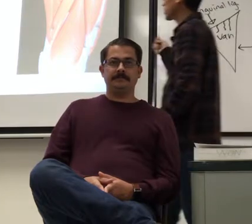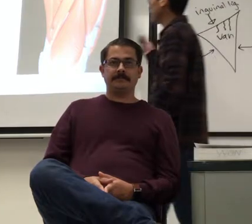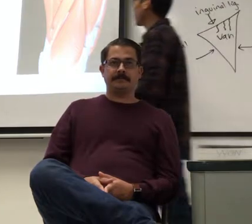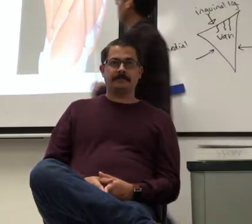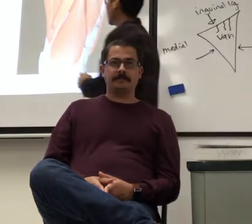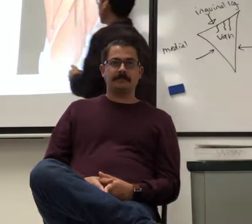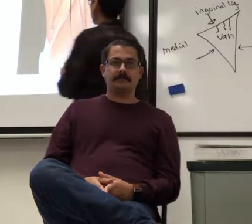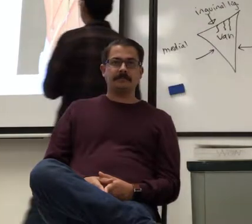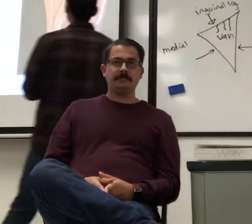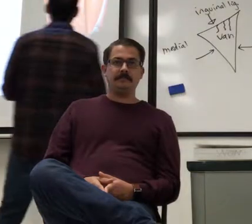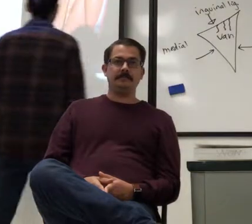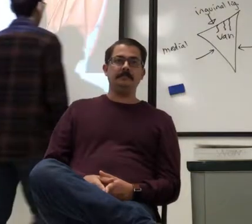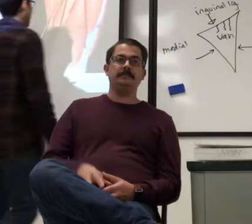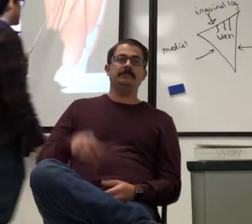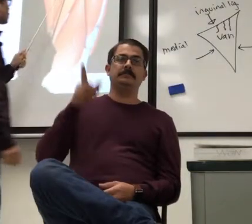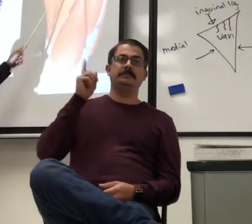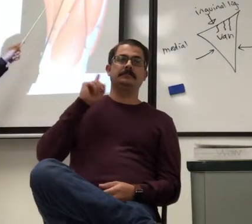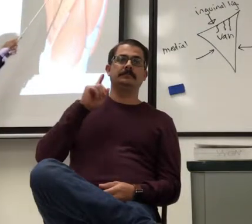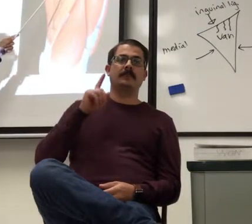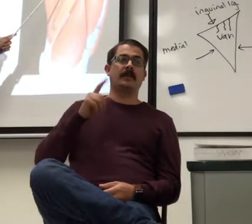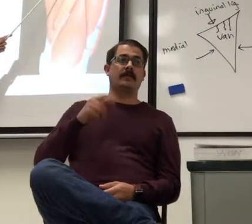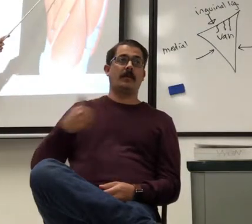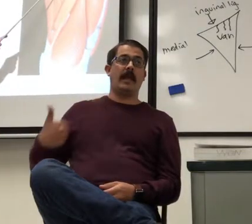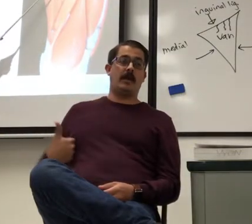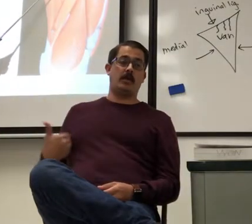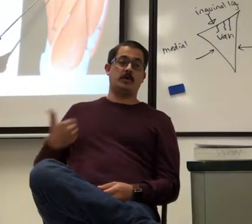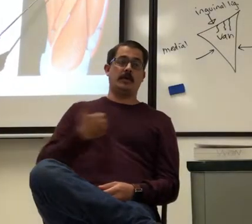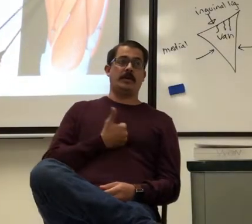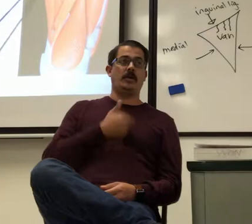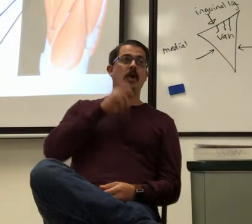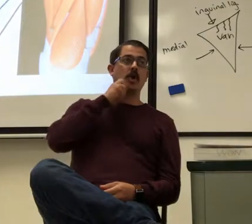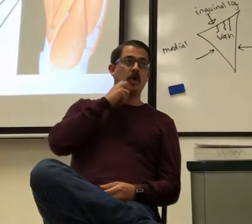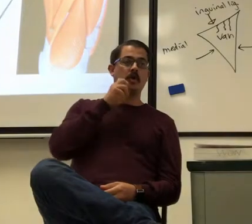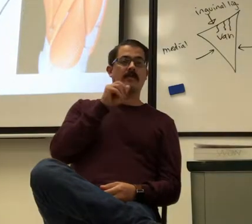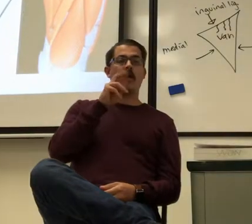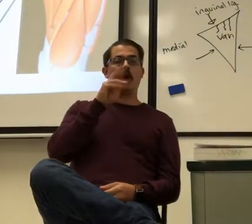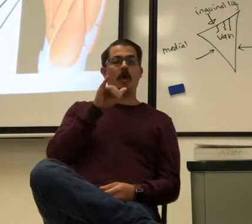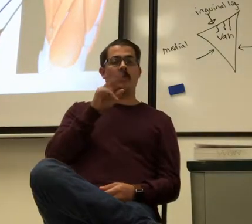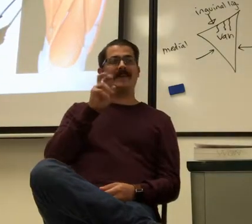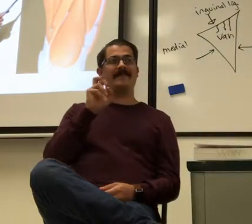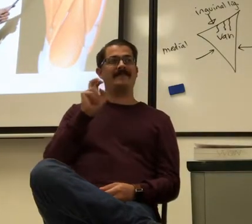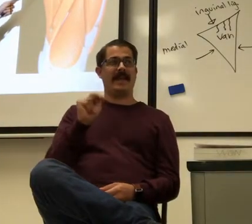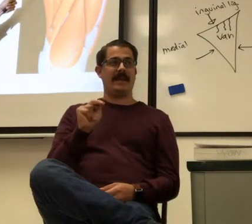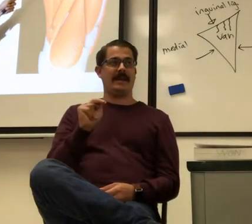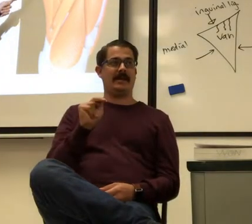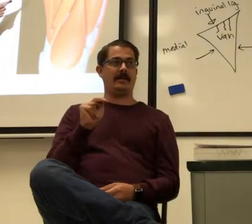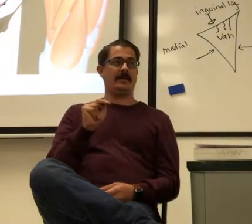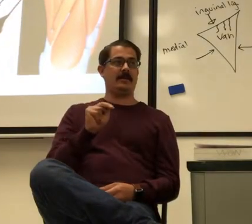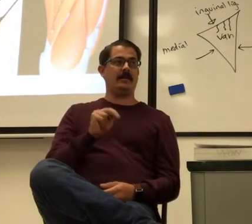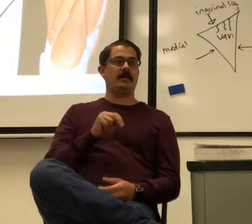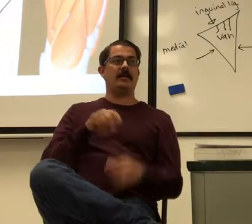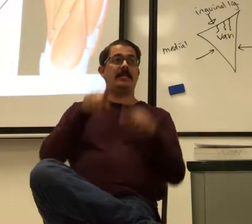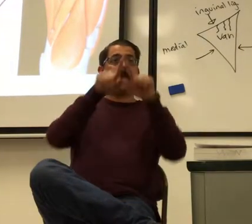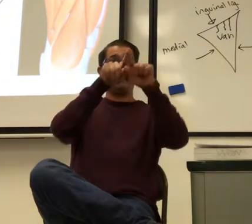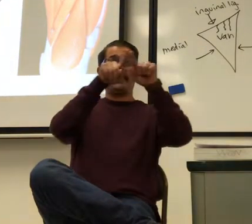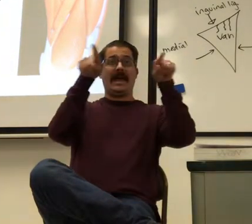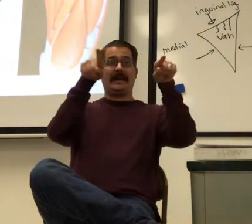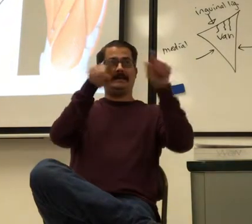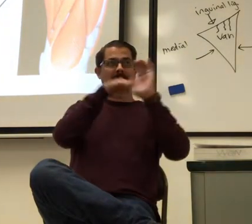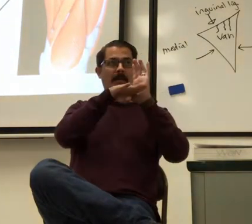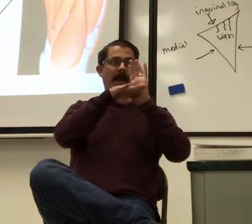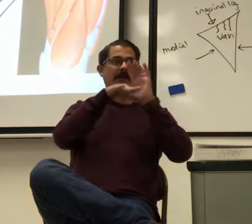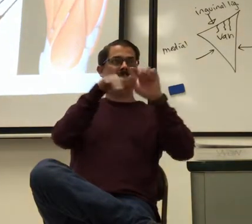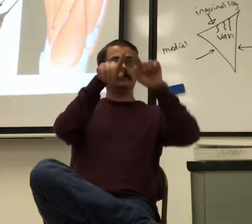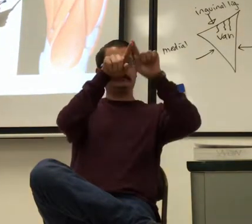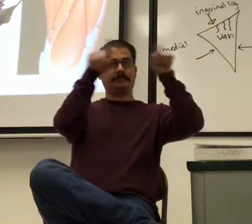So once again, the contents, from lateral to medial, nerve, artery, and vein. The base of the triangle, not shown here, but on other